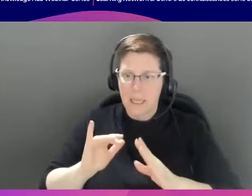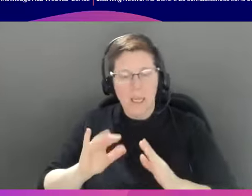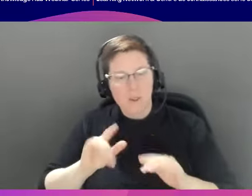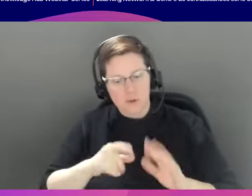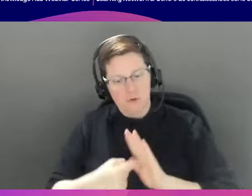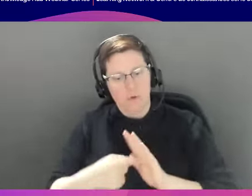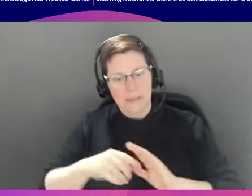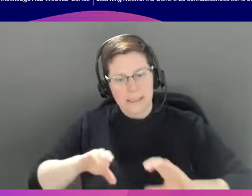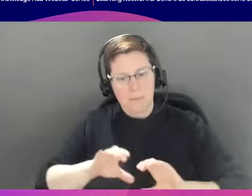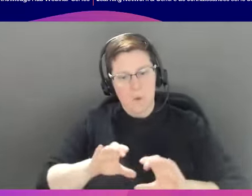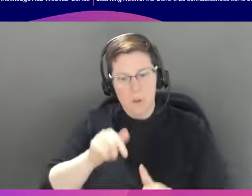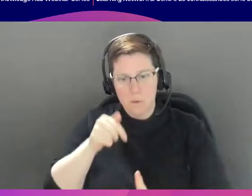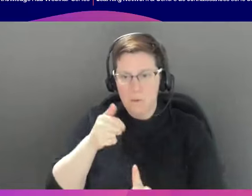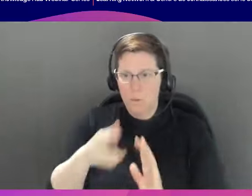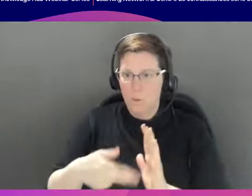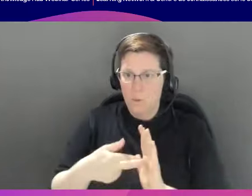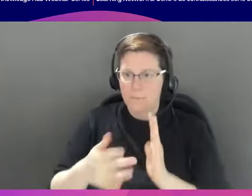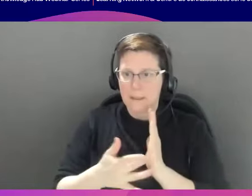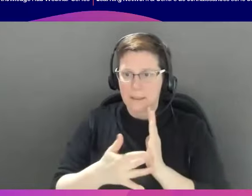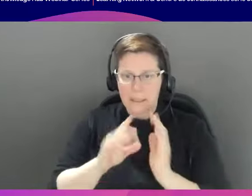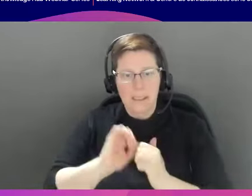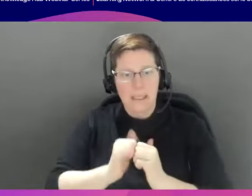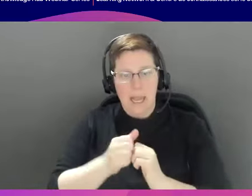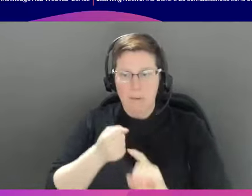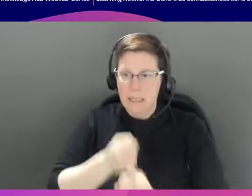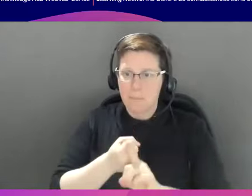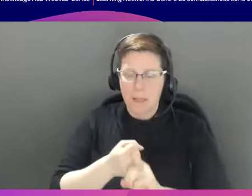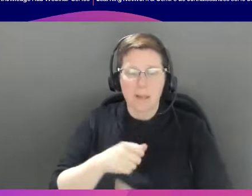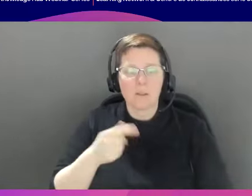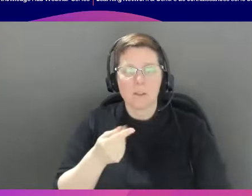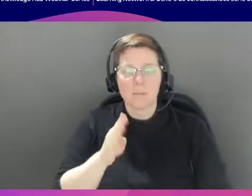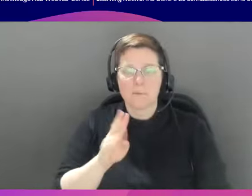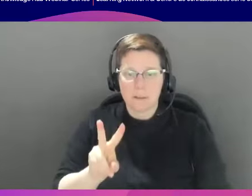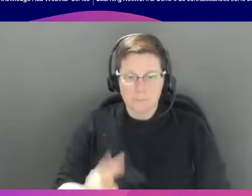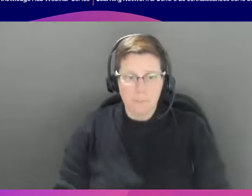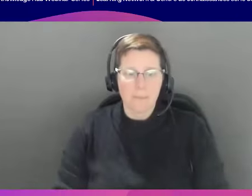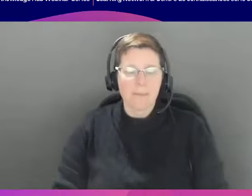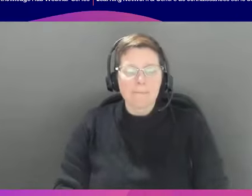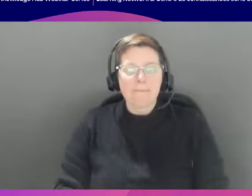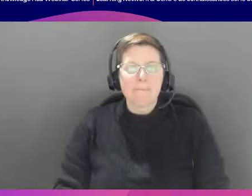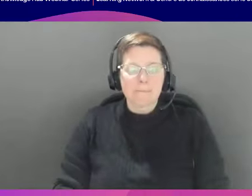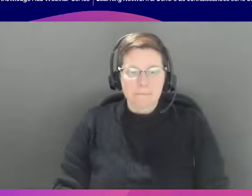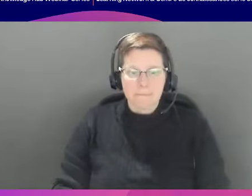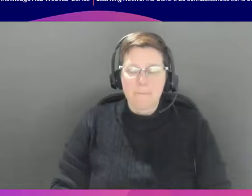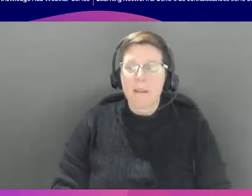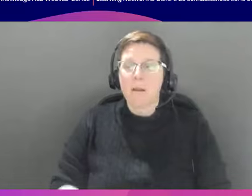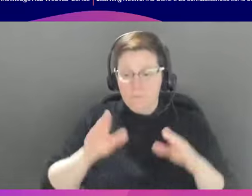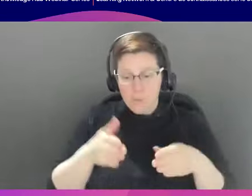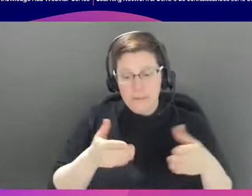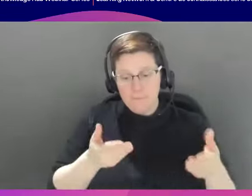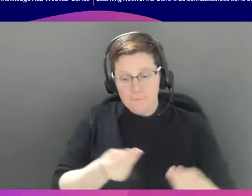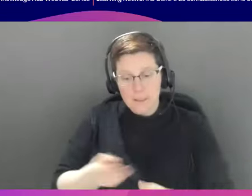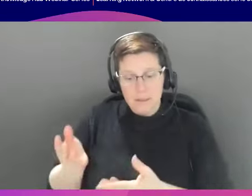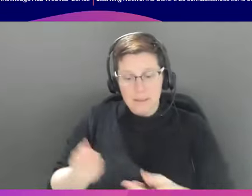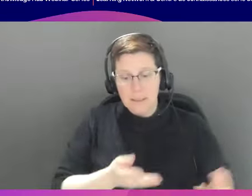technology in its role as impacting gendered violence. A focus on facilitation also connects how harm